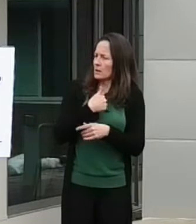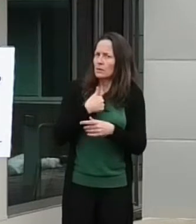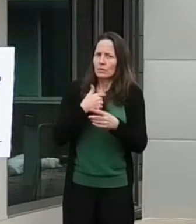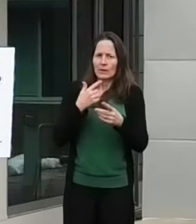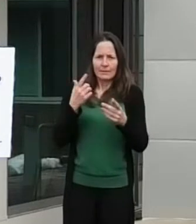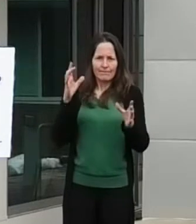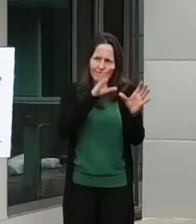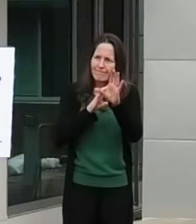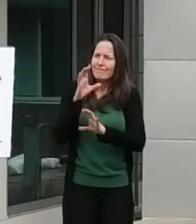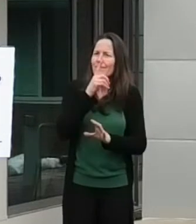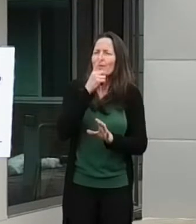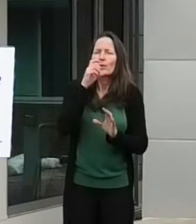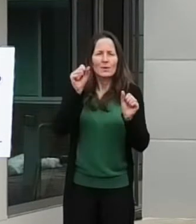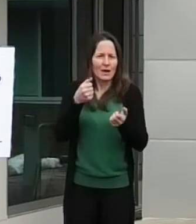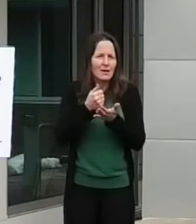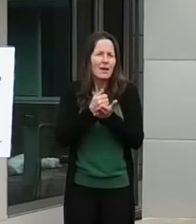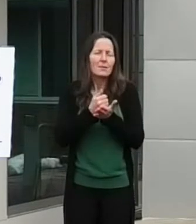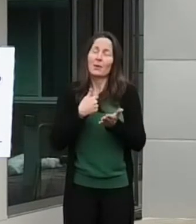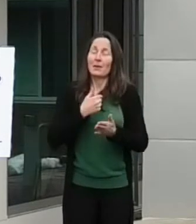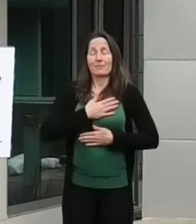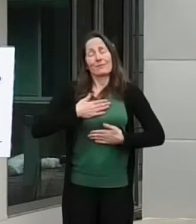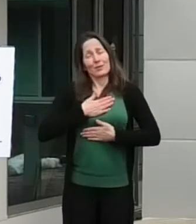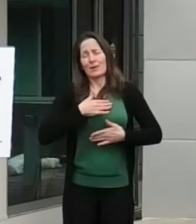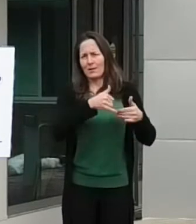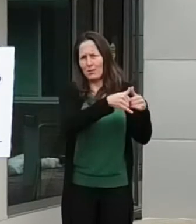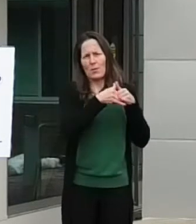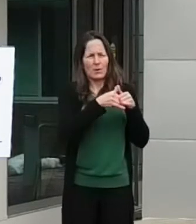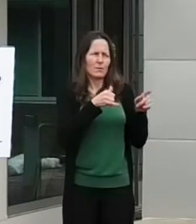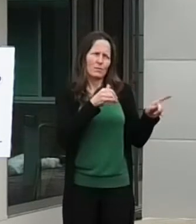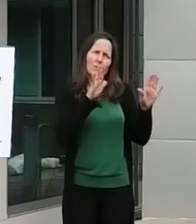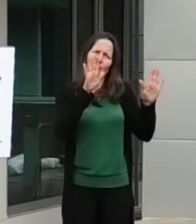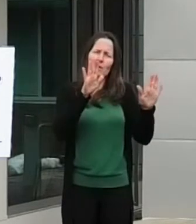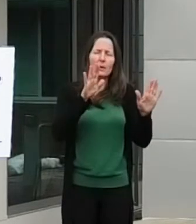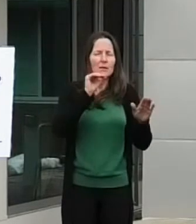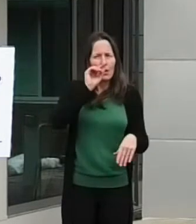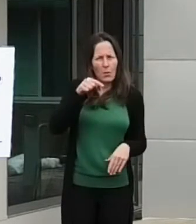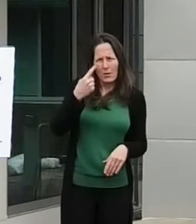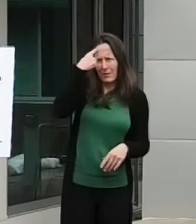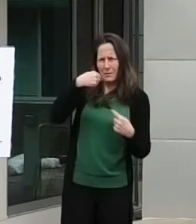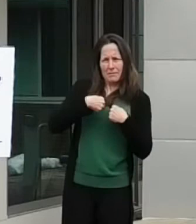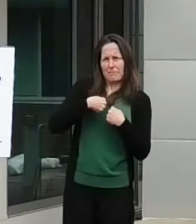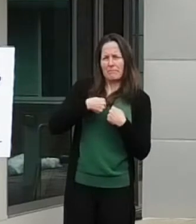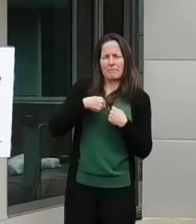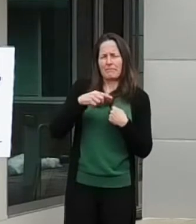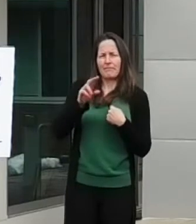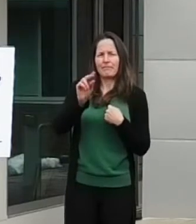appreciate this award. This is so wonderful, but this isn't just for me. This is